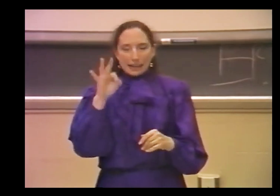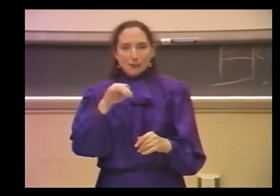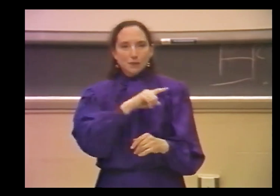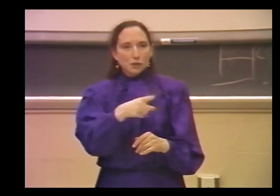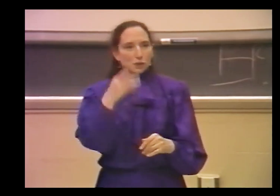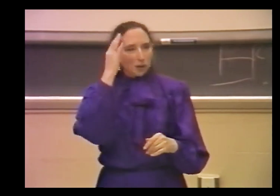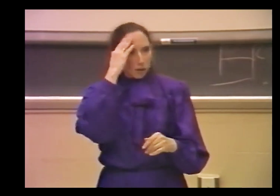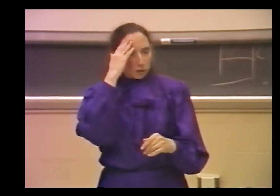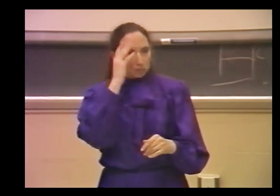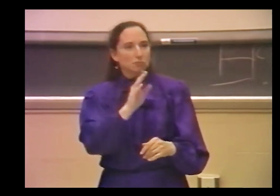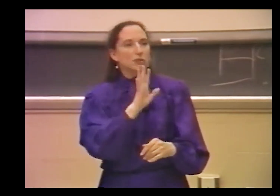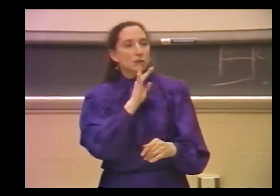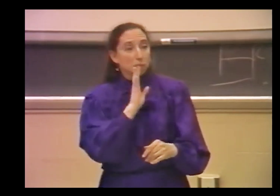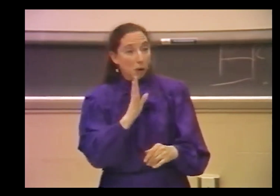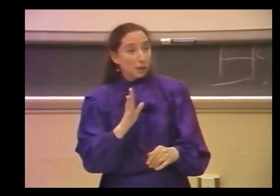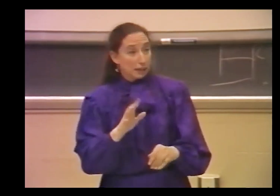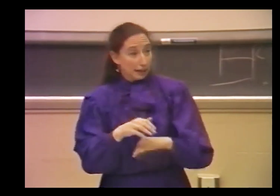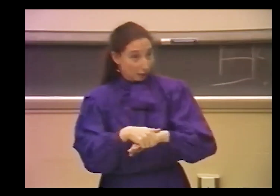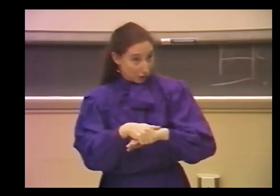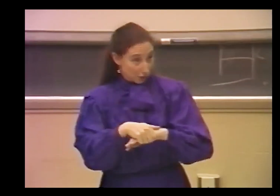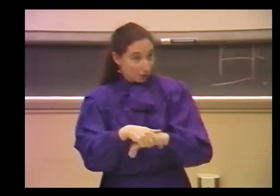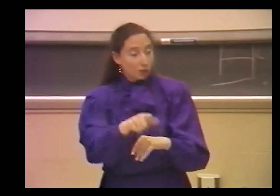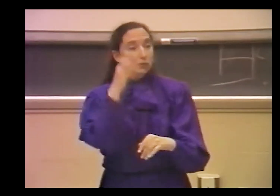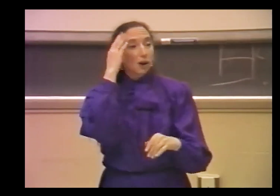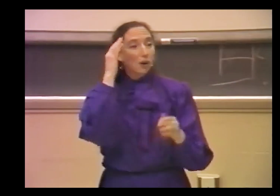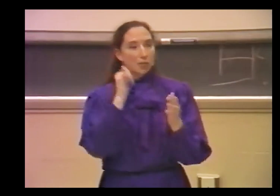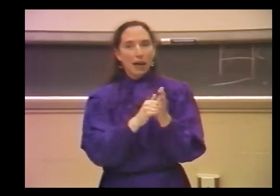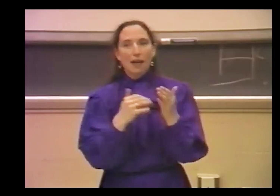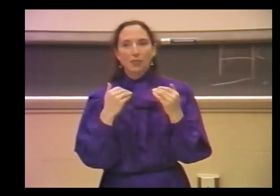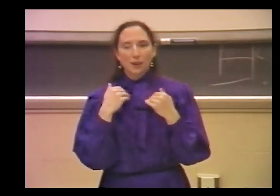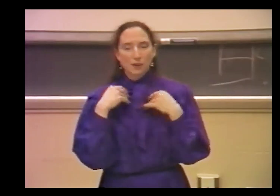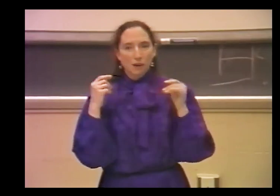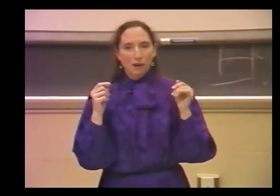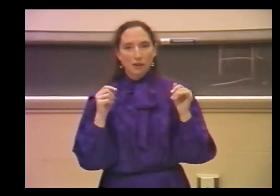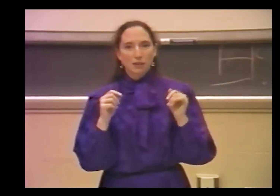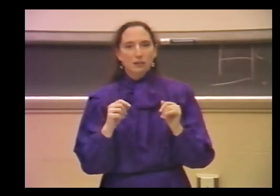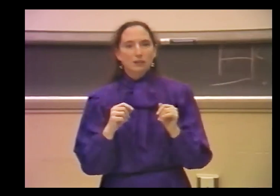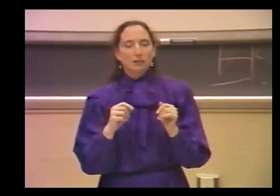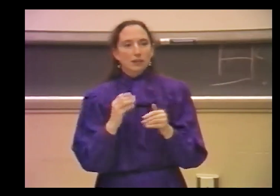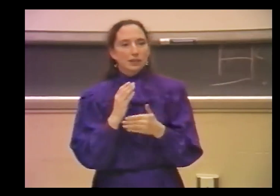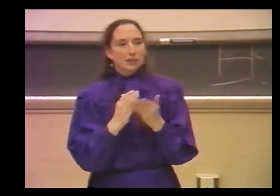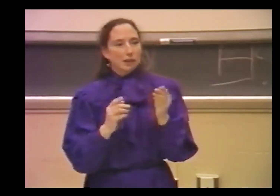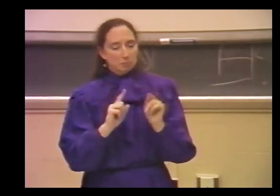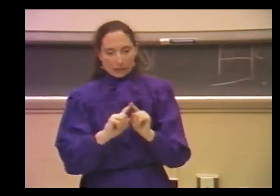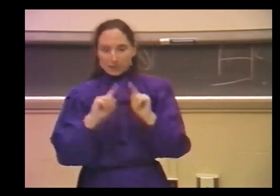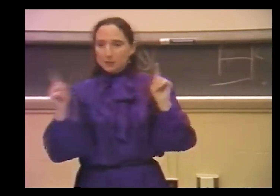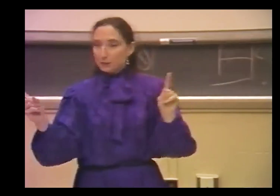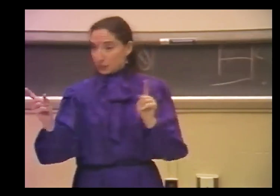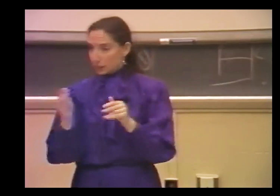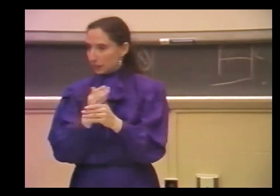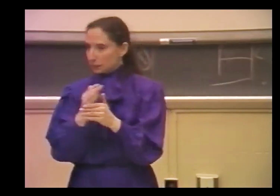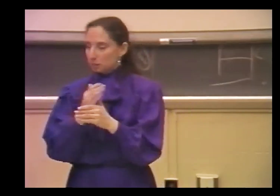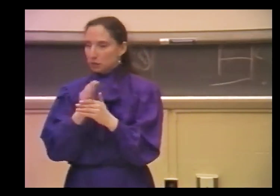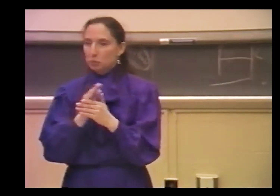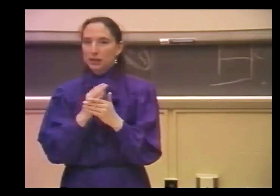If you know spoken English, you know that there are some differences